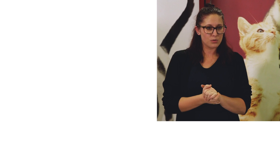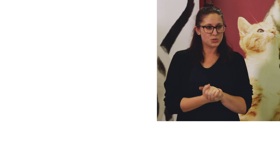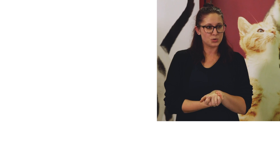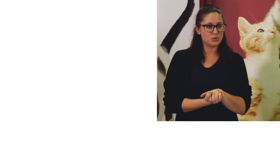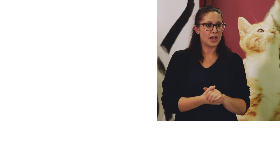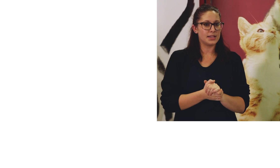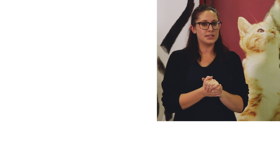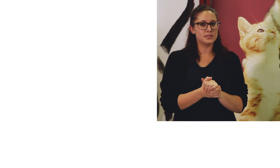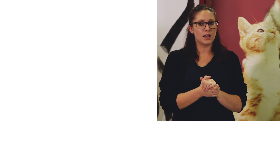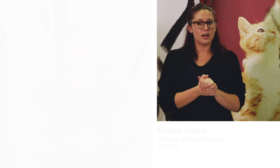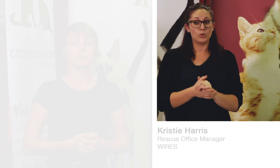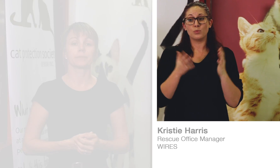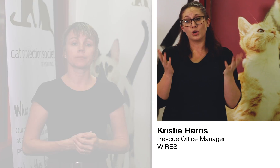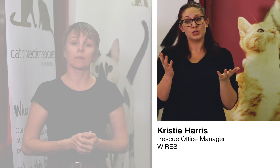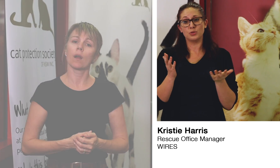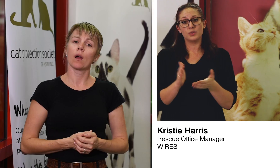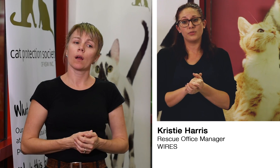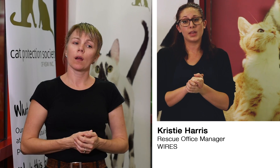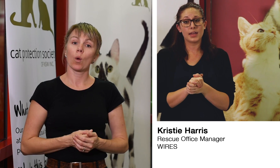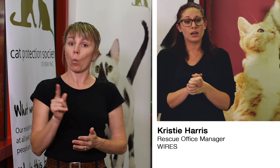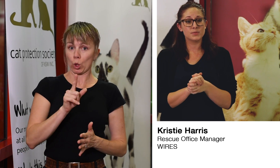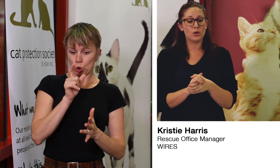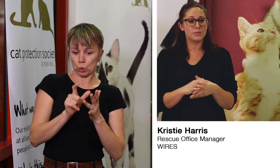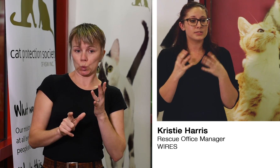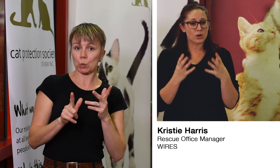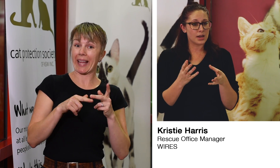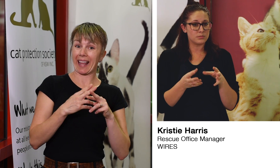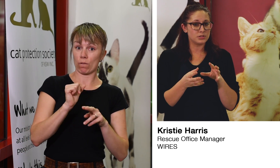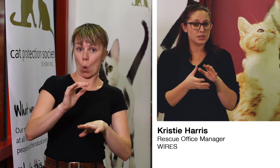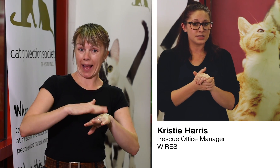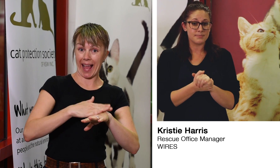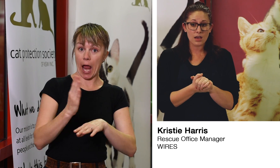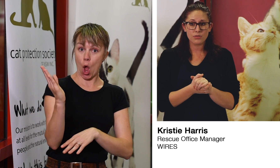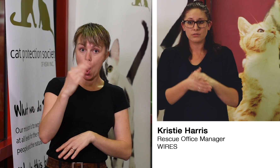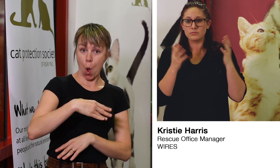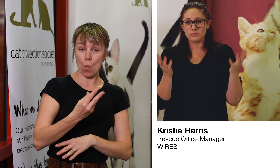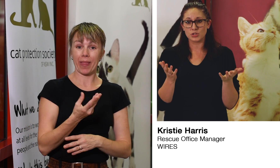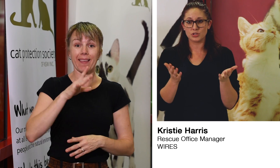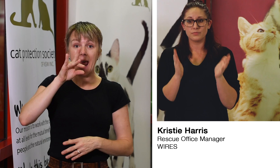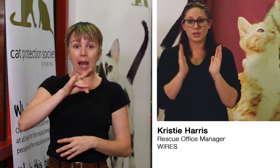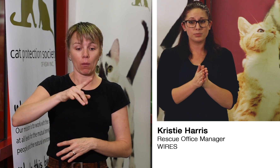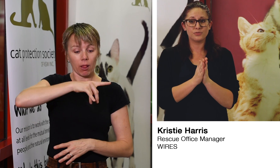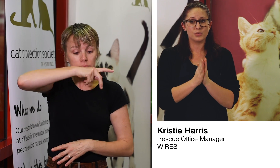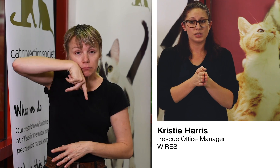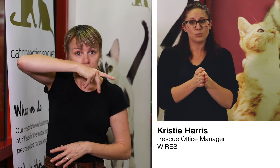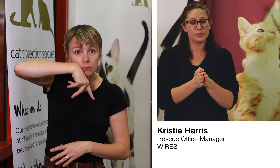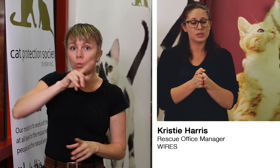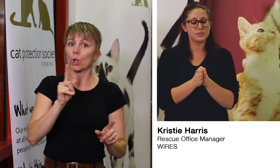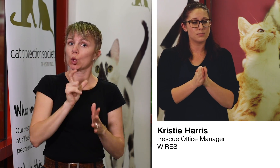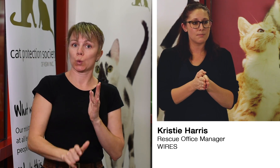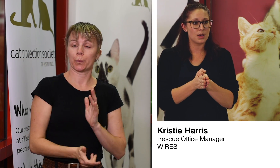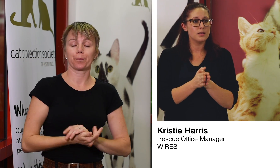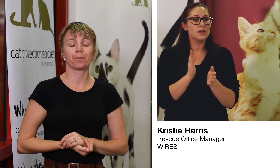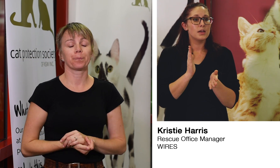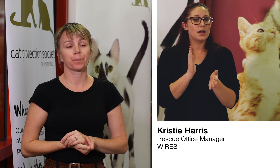one other thing I want to talk to you about is what you do. If your cat comes home and it's got an animal in its mouth, what do you do? A couple of really important things